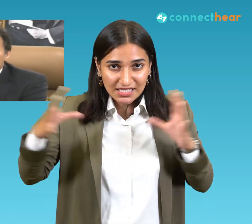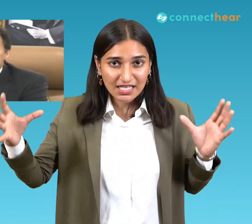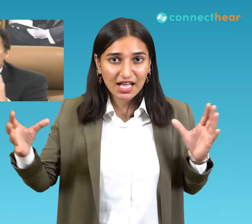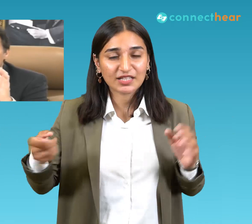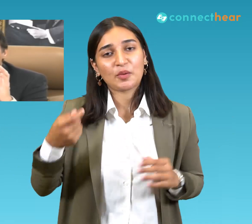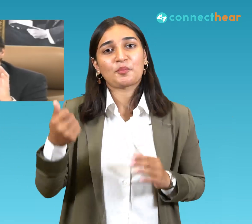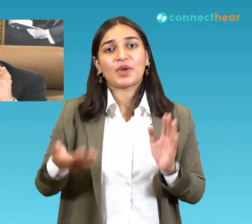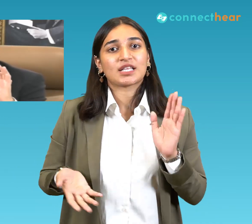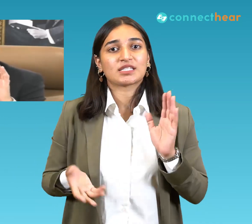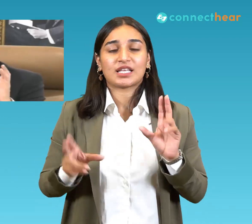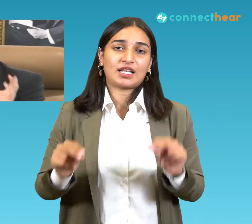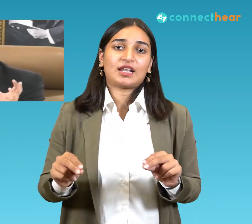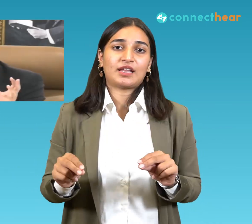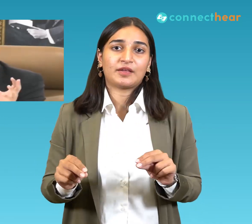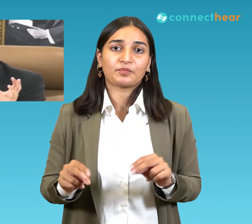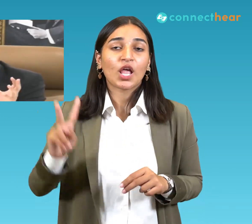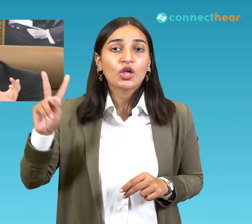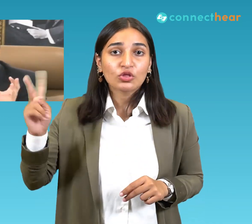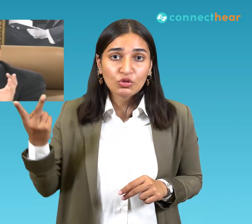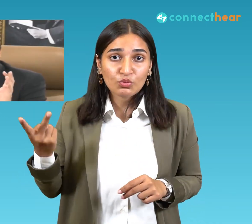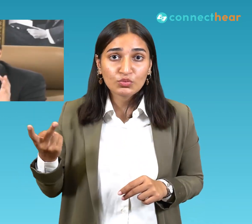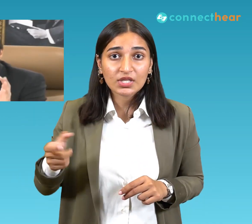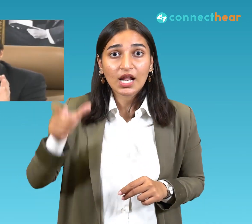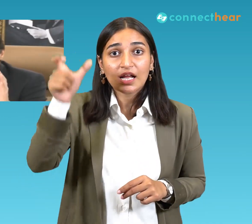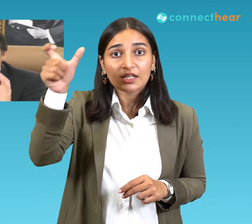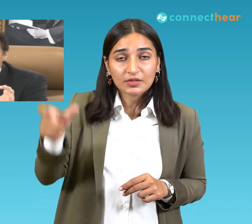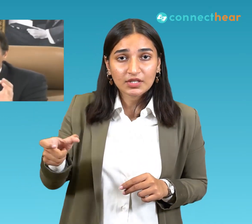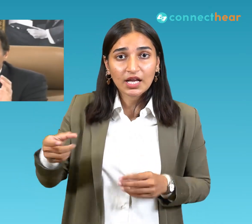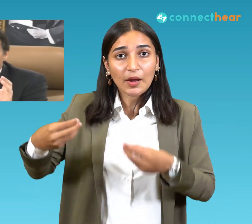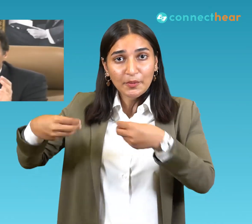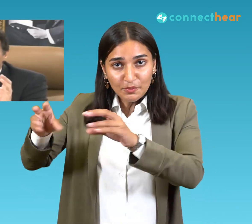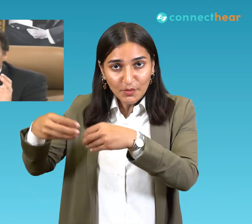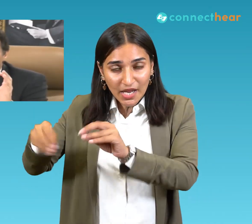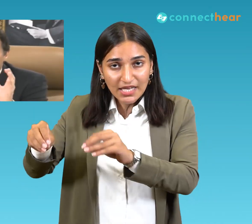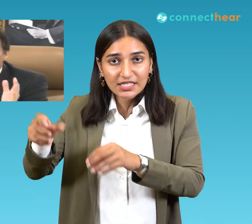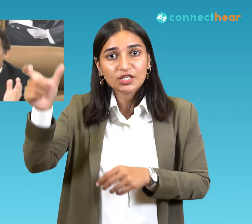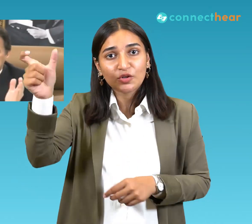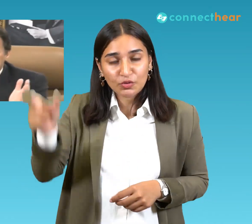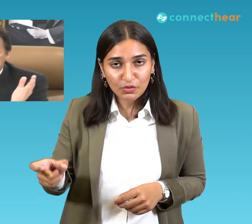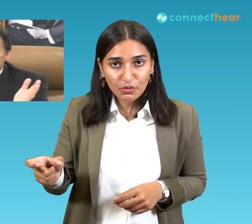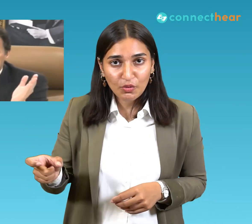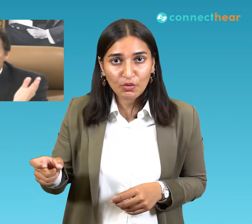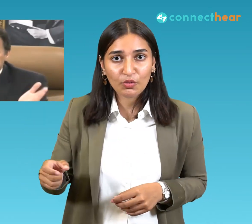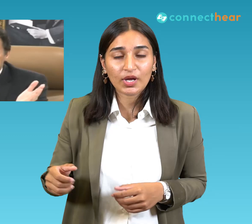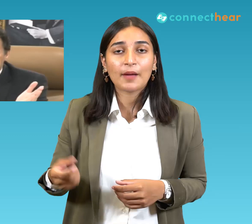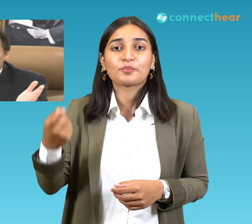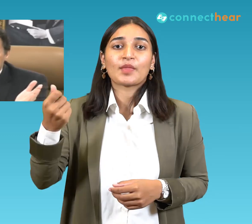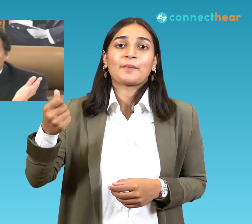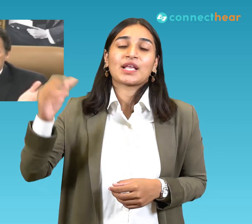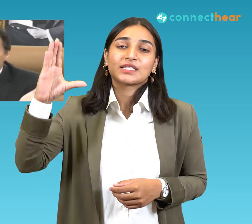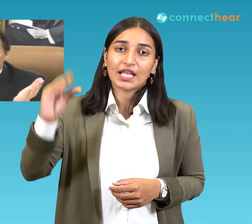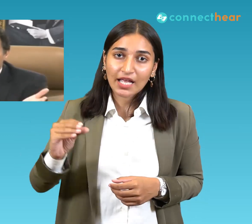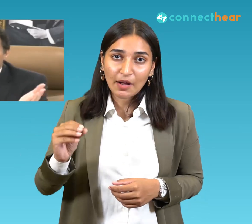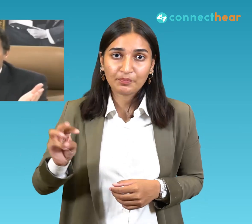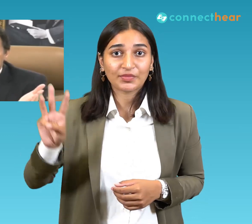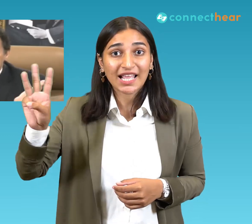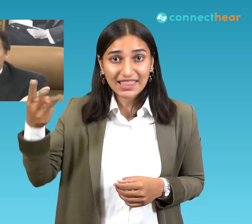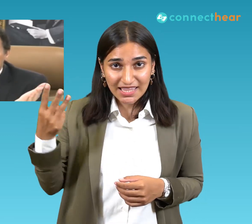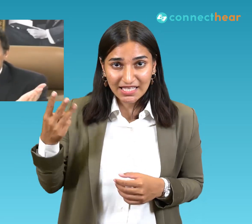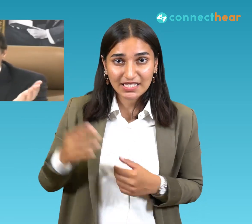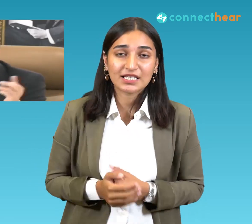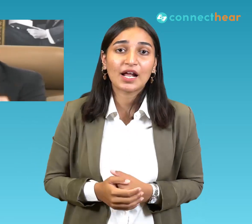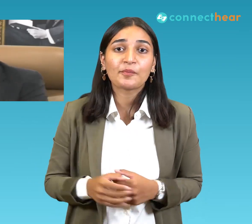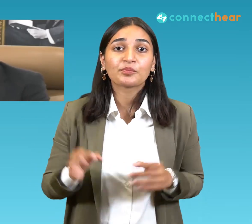would want our products to be graded. Problem is, Pakistan has some of the best fruits and vegetables